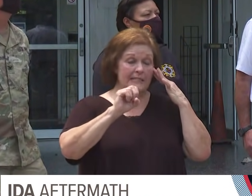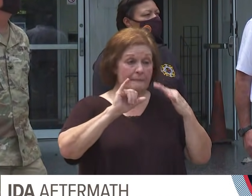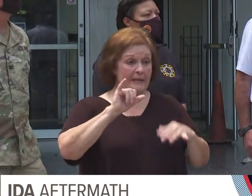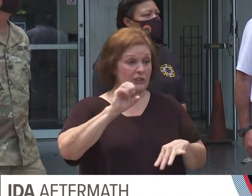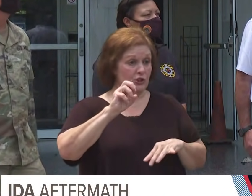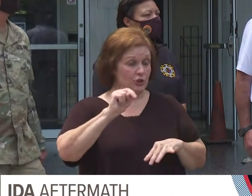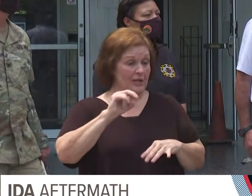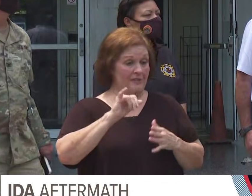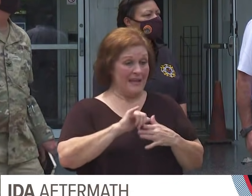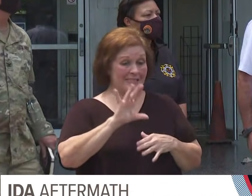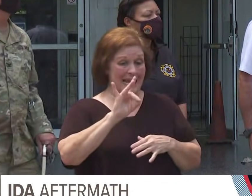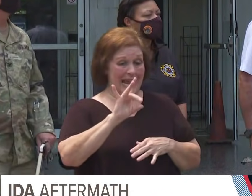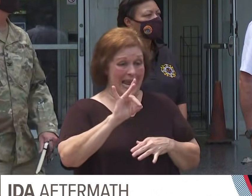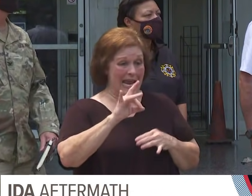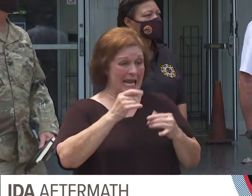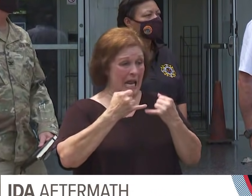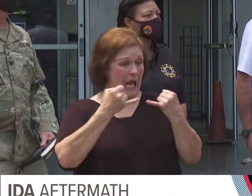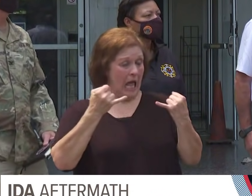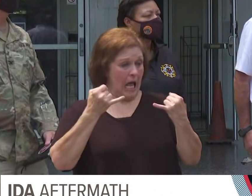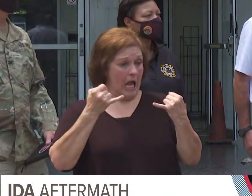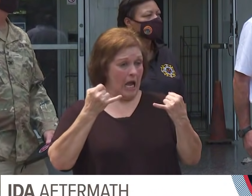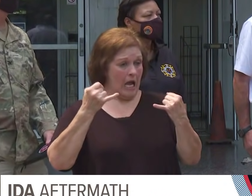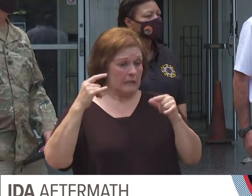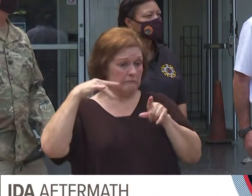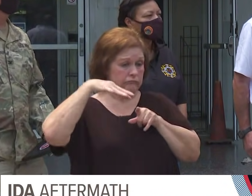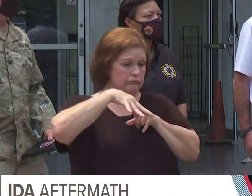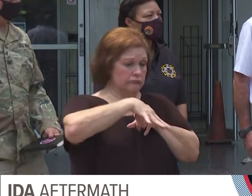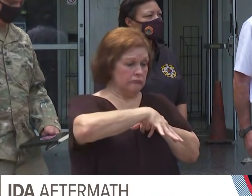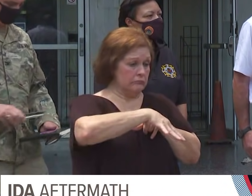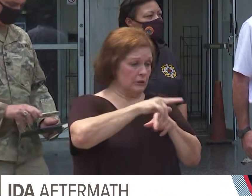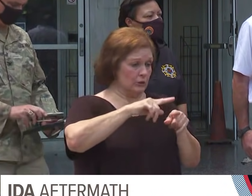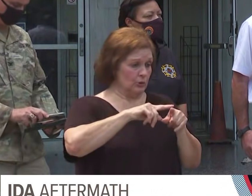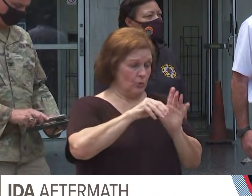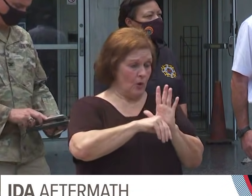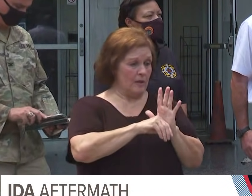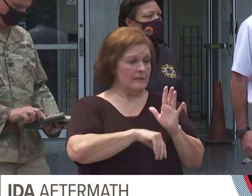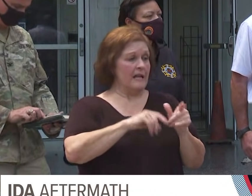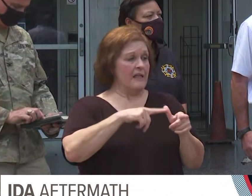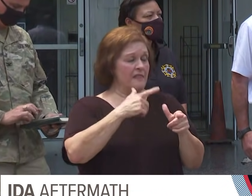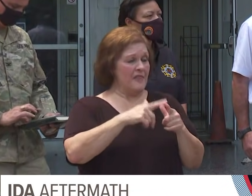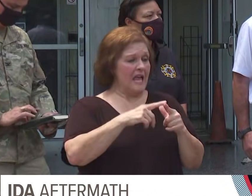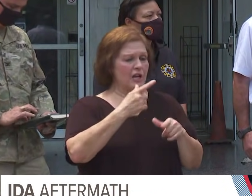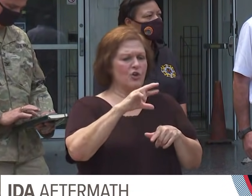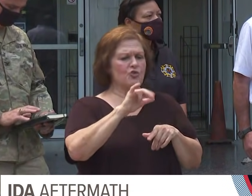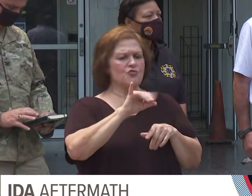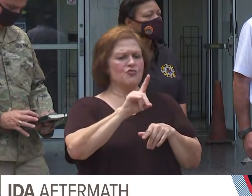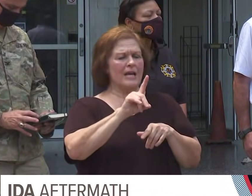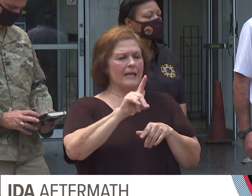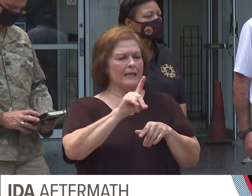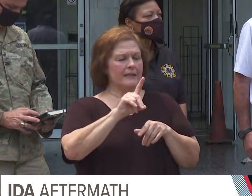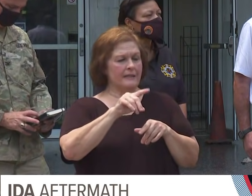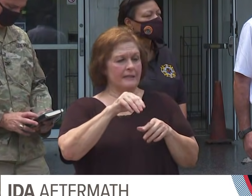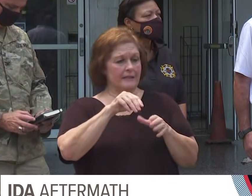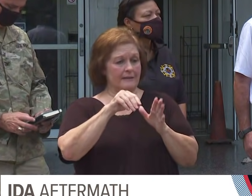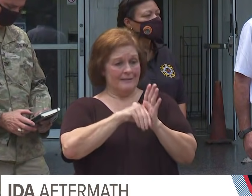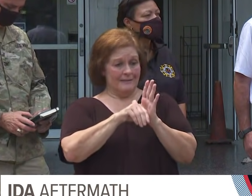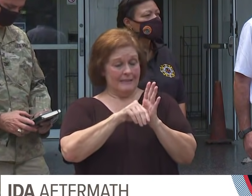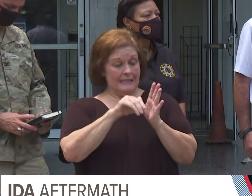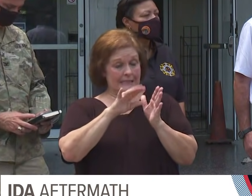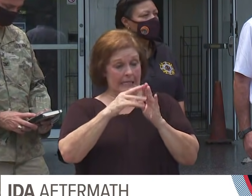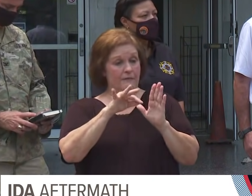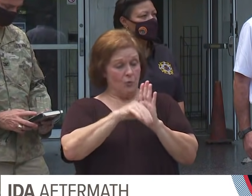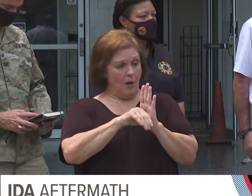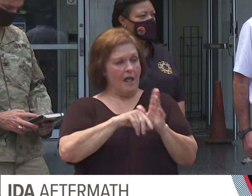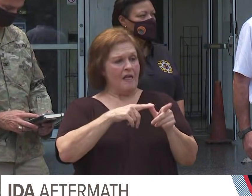8 lines coming into the city of New Orleans. There's distribution, which is the grid within the city of New Orleans. And then